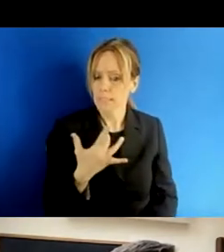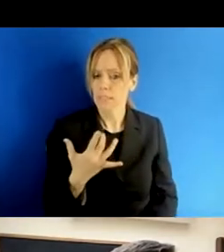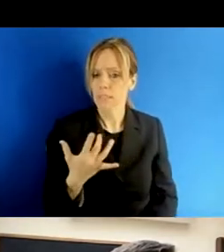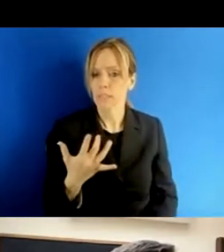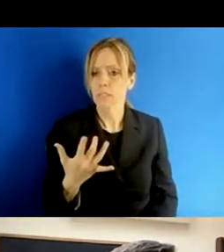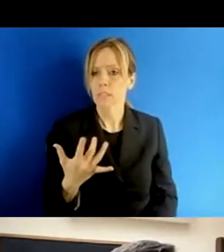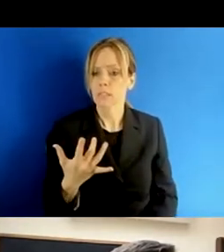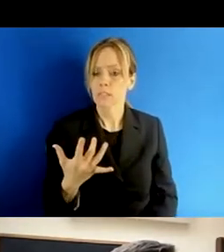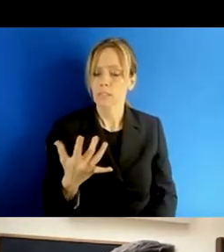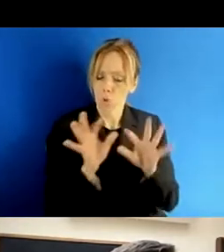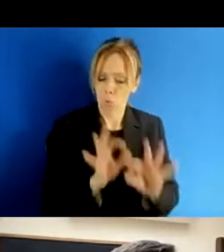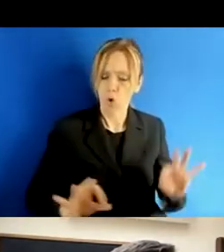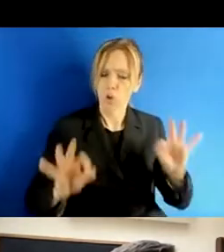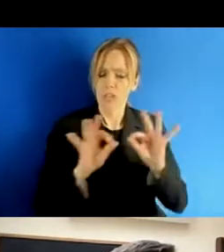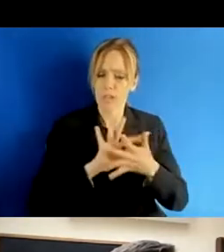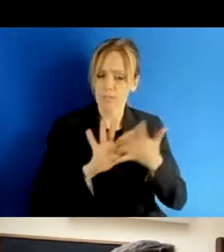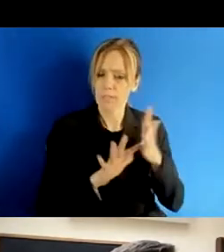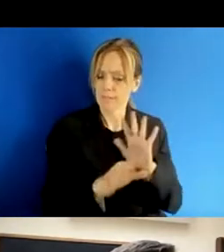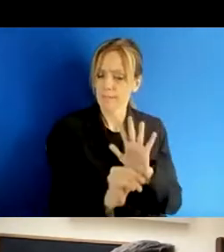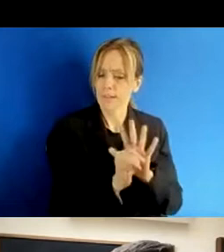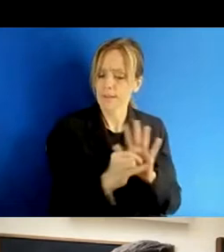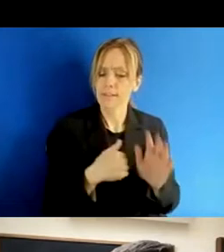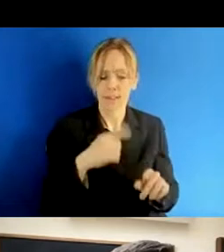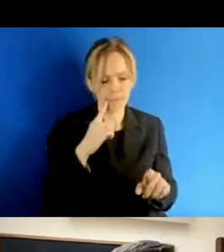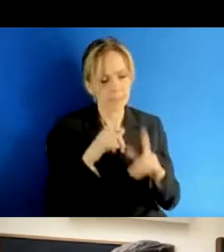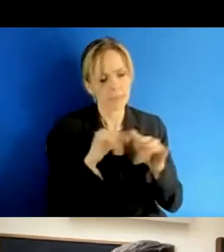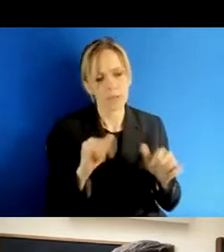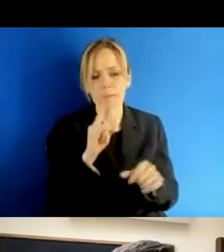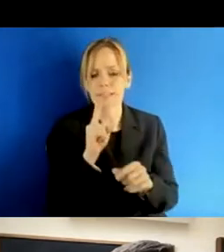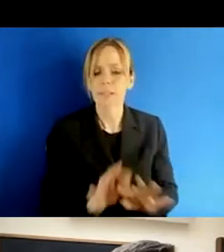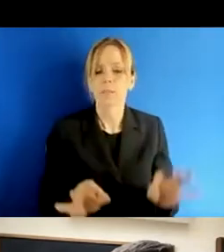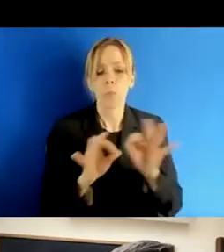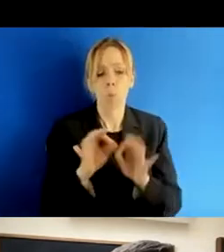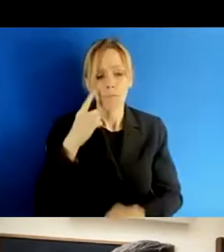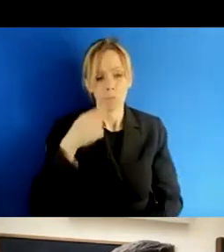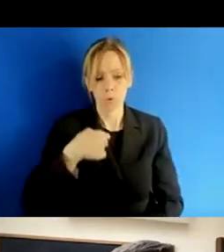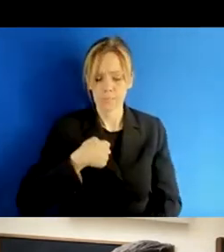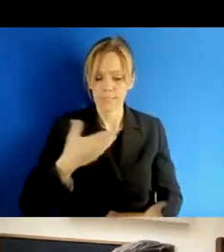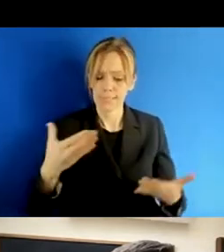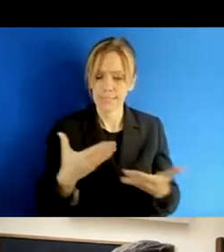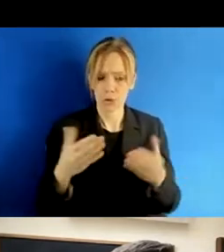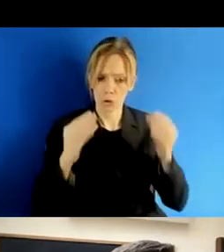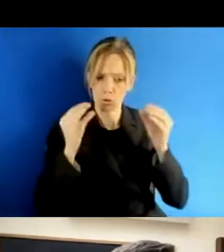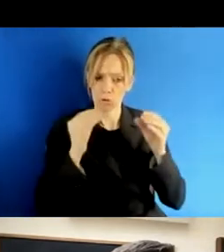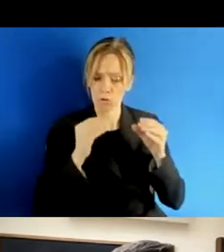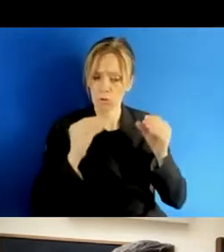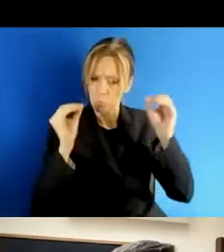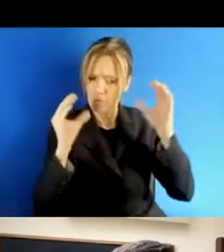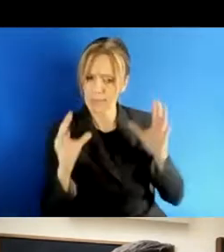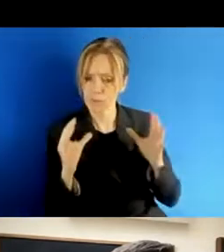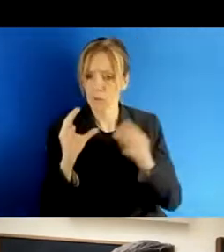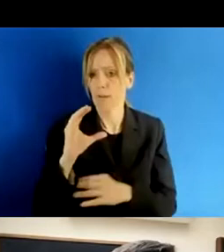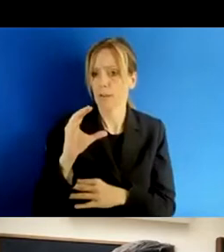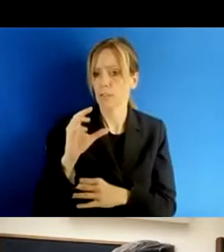worthy of these identities, that I think it's also important for me as a professor at Cal to let students